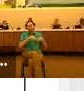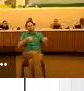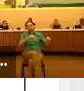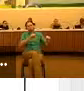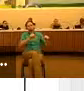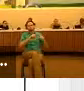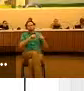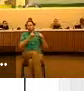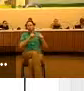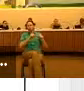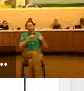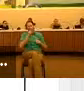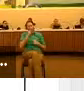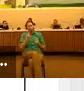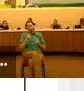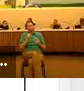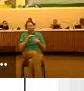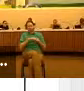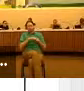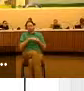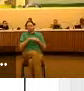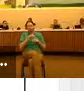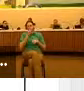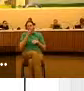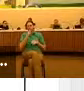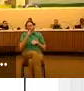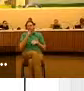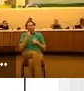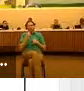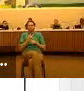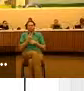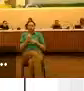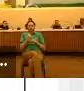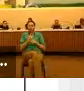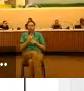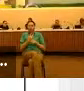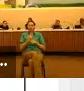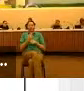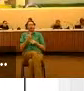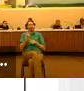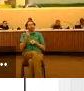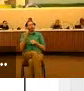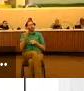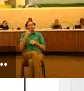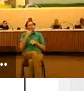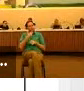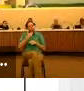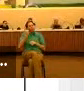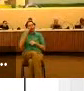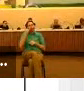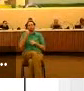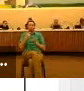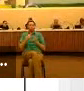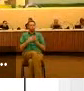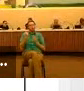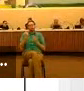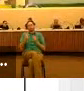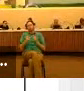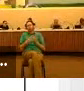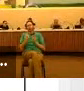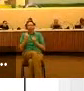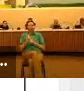longevity, you really only have to mow it every 3 years. But it's better if you mow it once or twice a